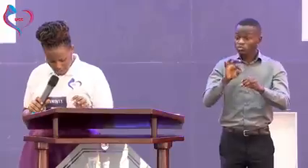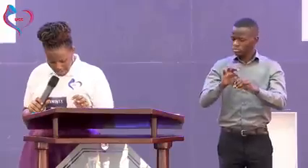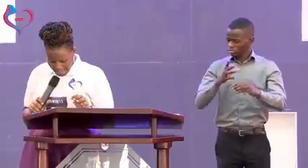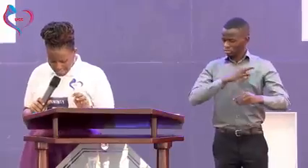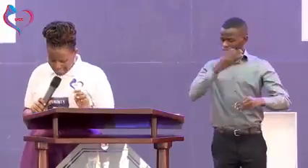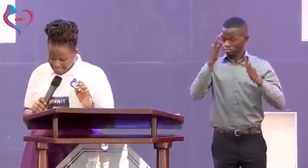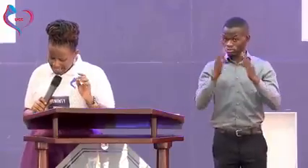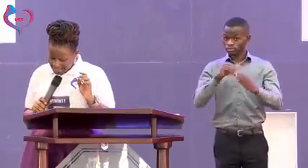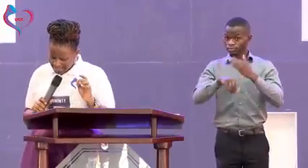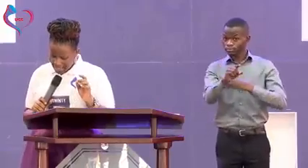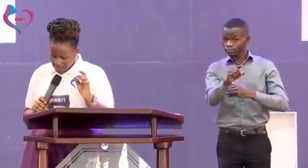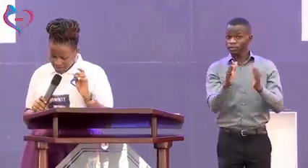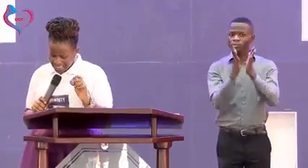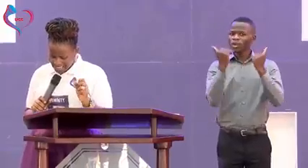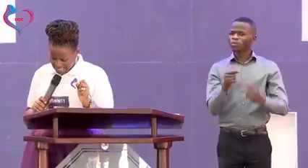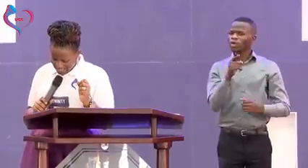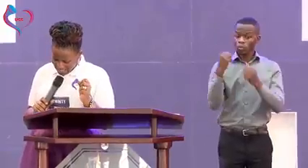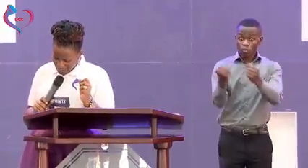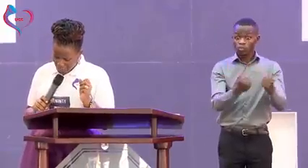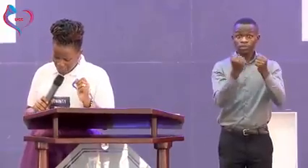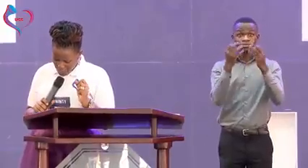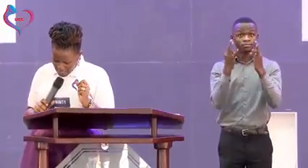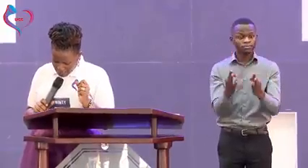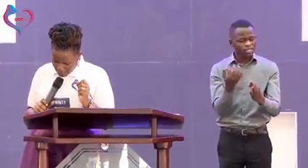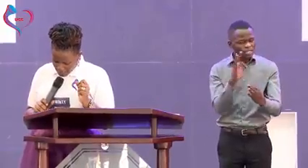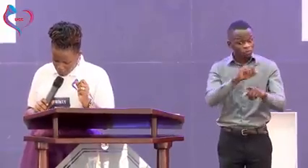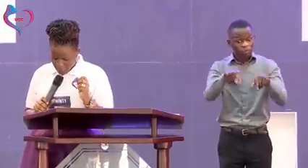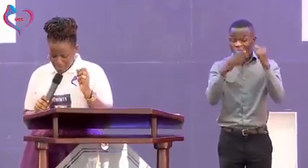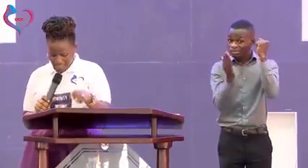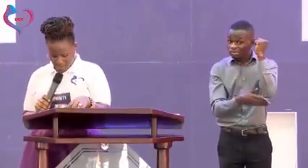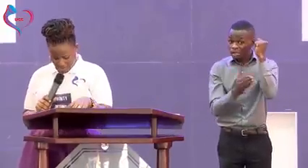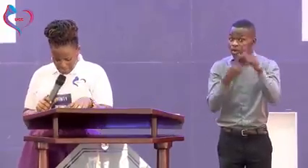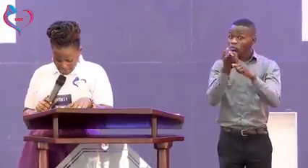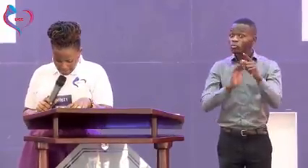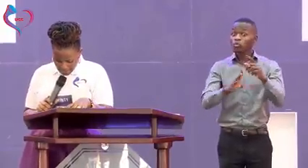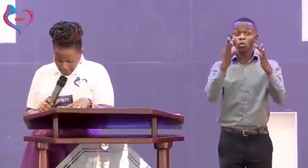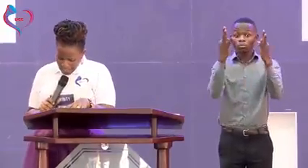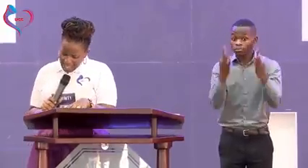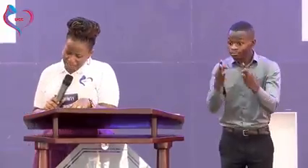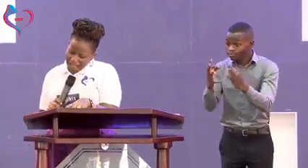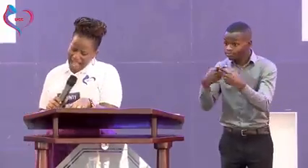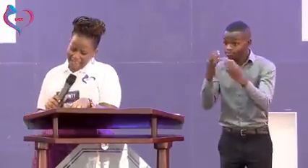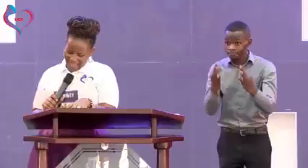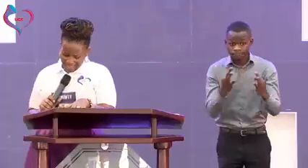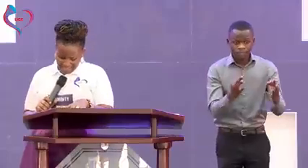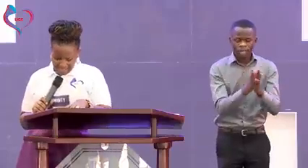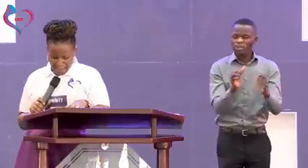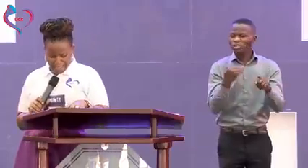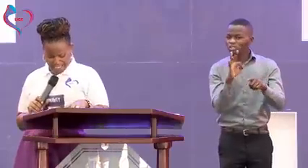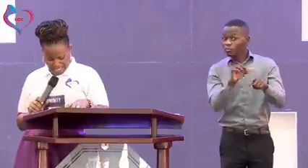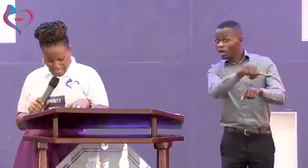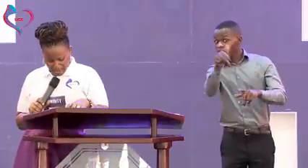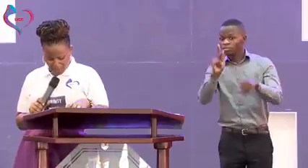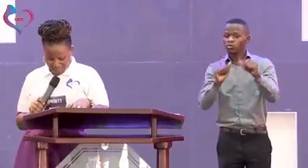in you, is it a great thing if we reap from your material things? If others